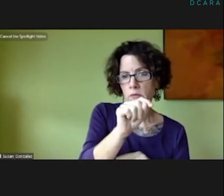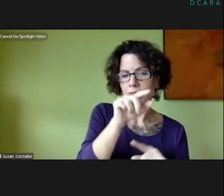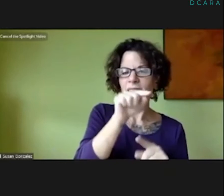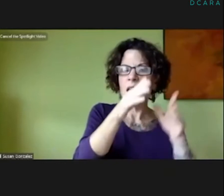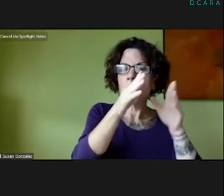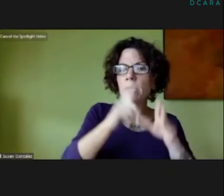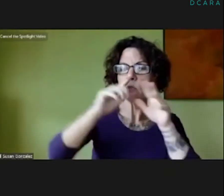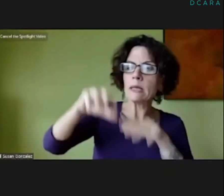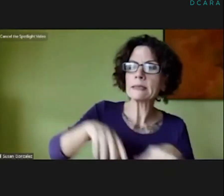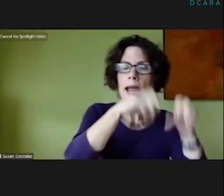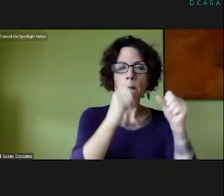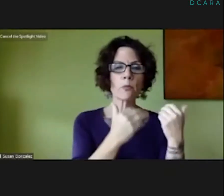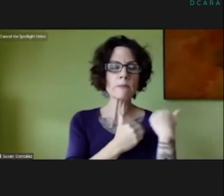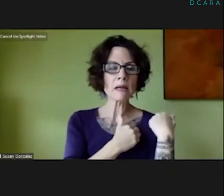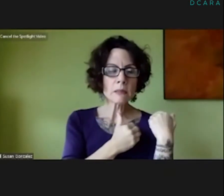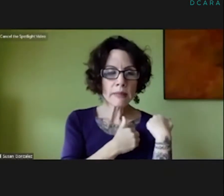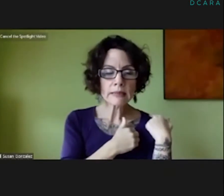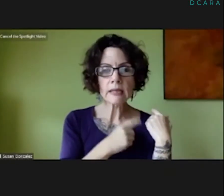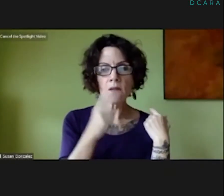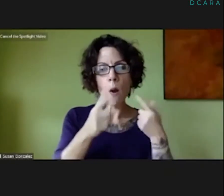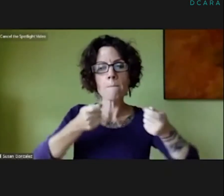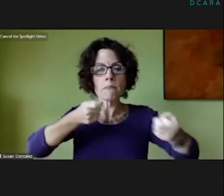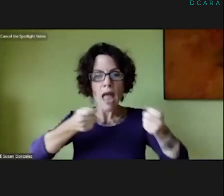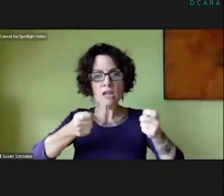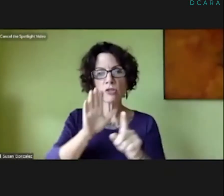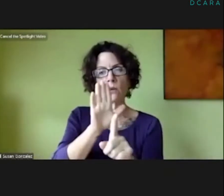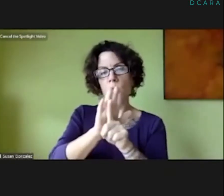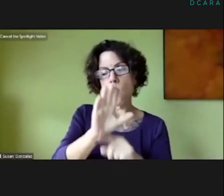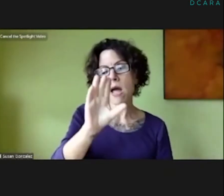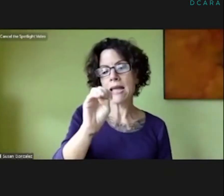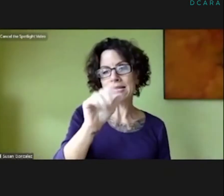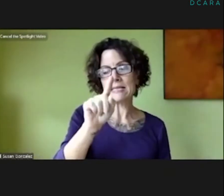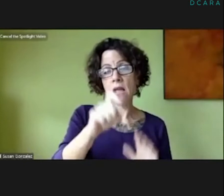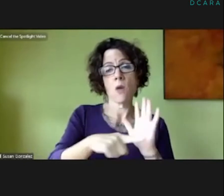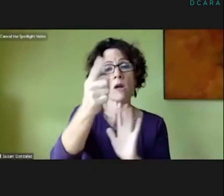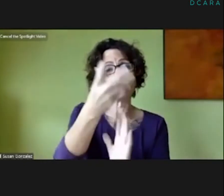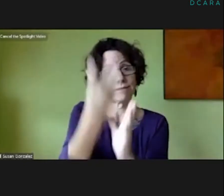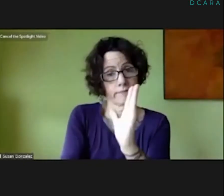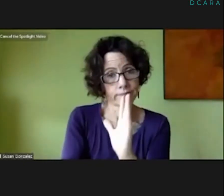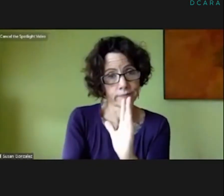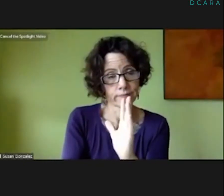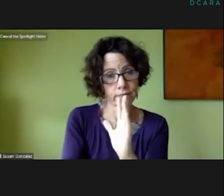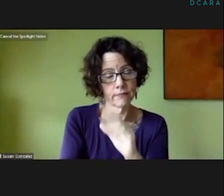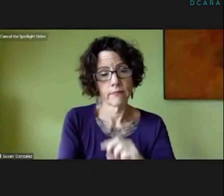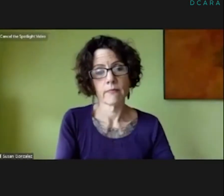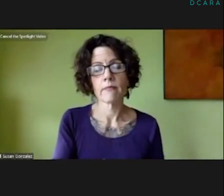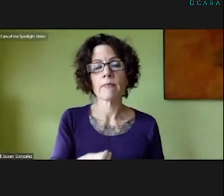trust. This is a person who will take responsibility for managing your estate once you pass away.